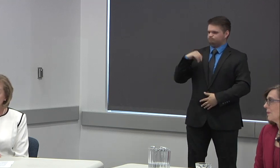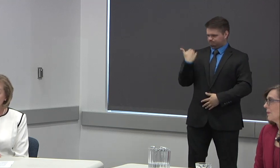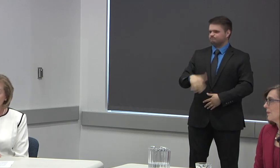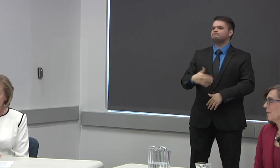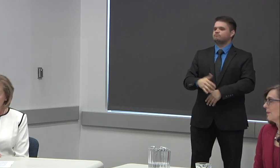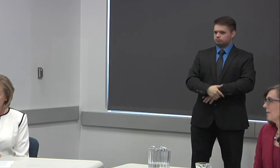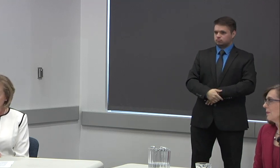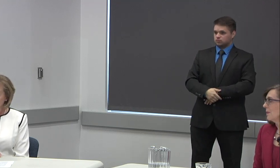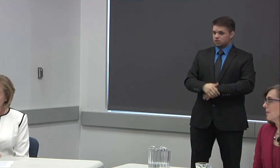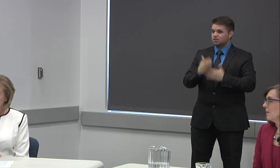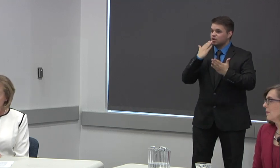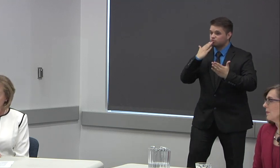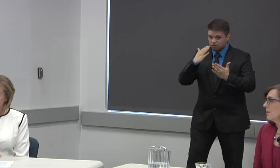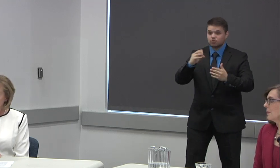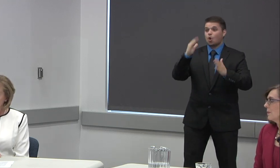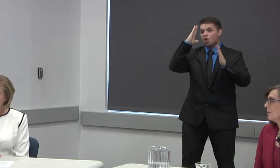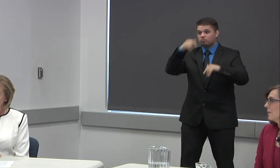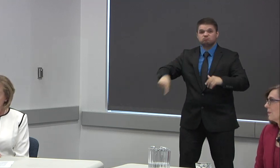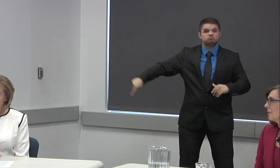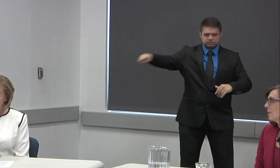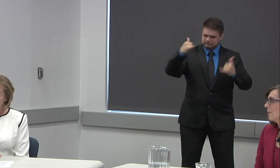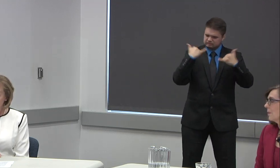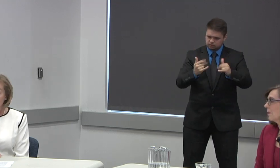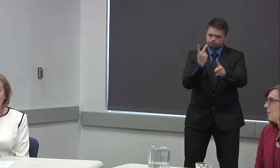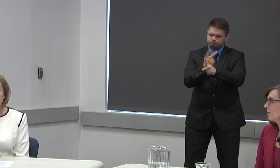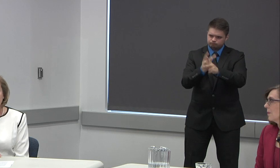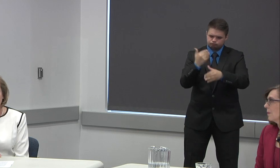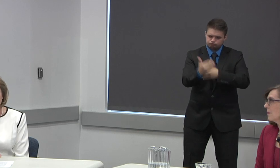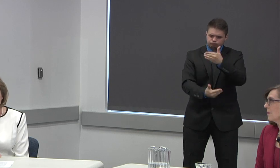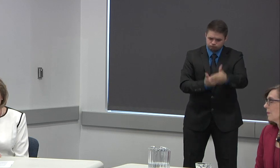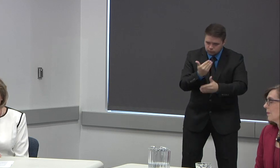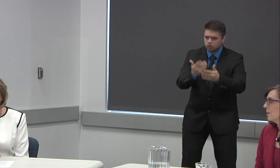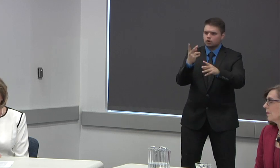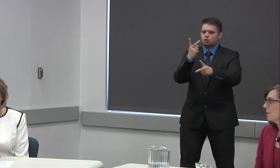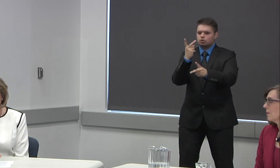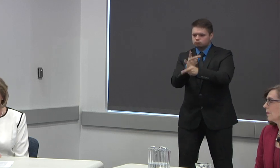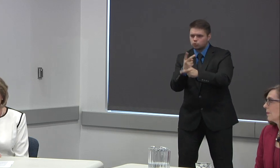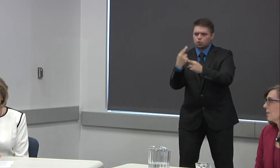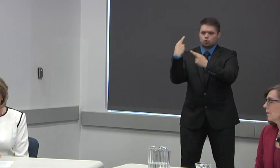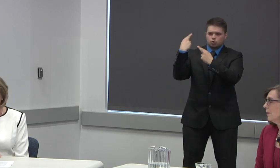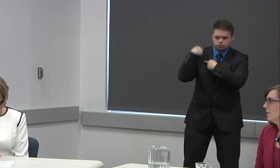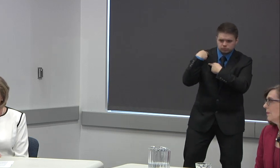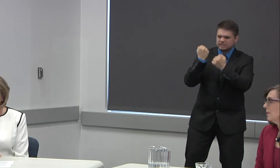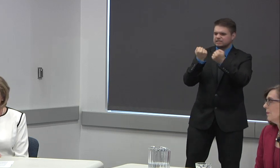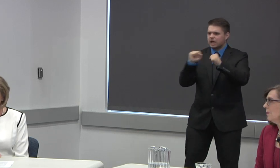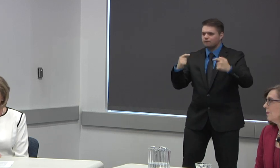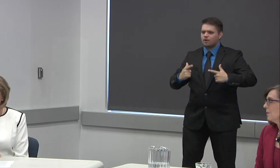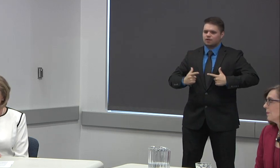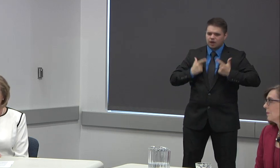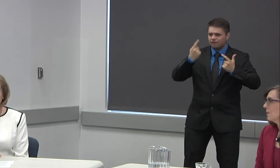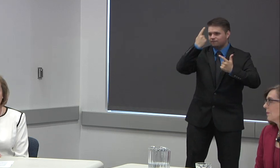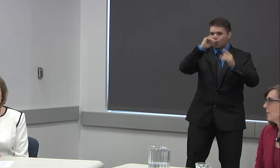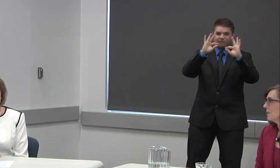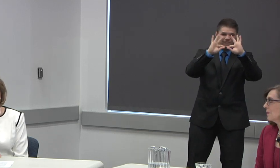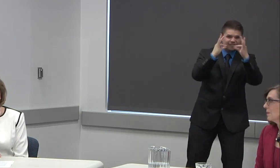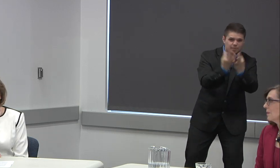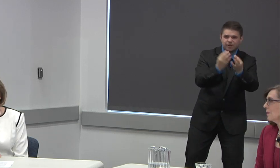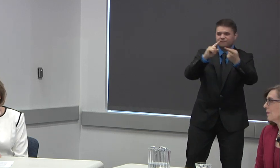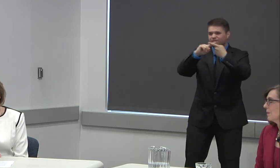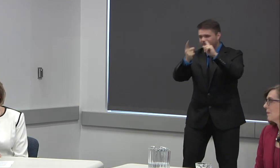responsibly with our families, neighbors, and community in mind as we begin to enjoy some of these